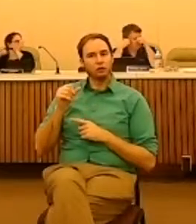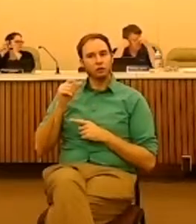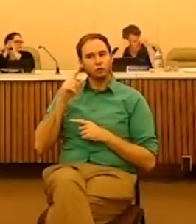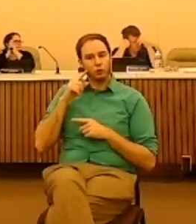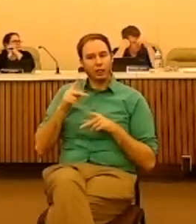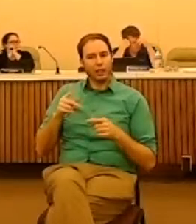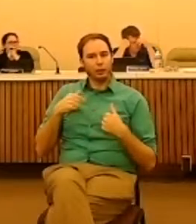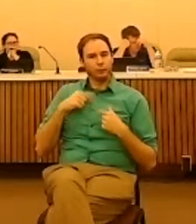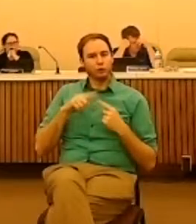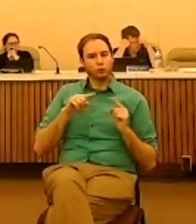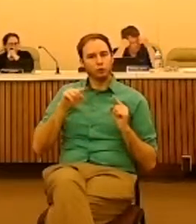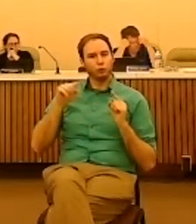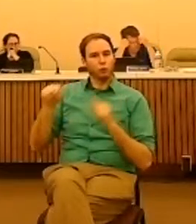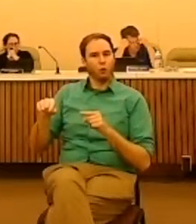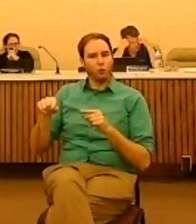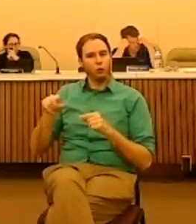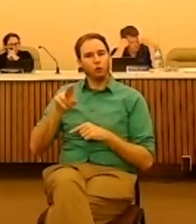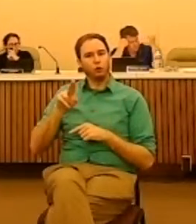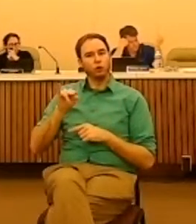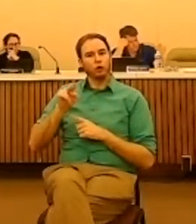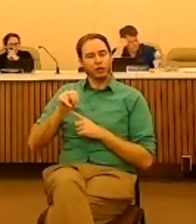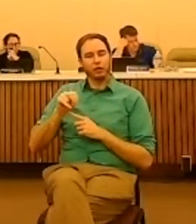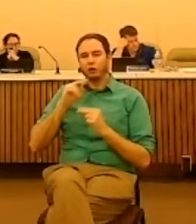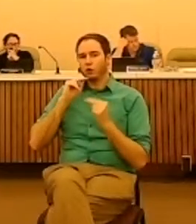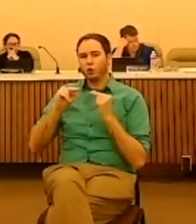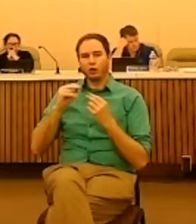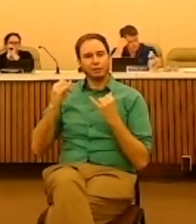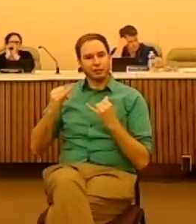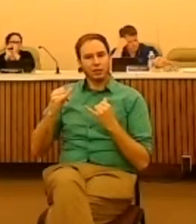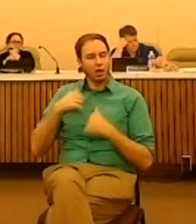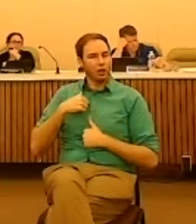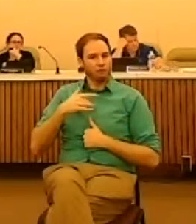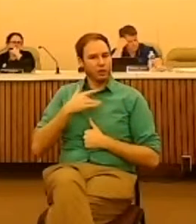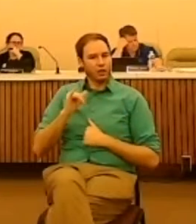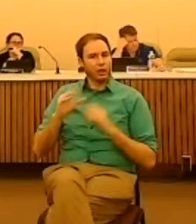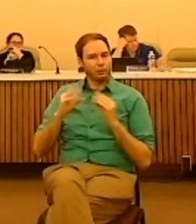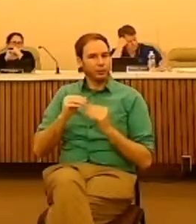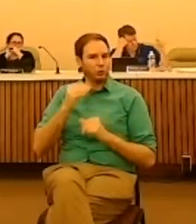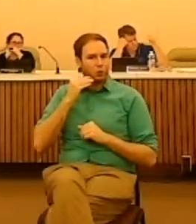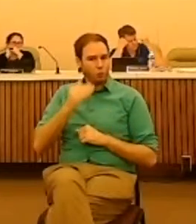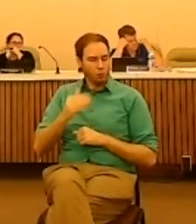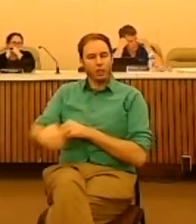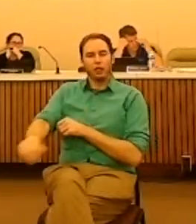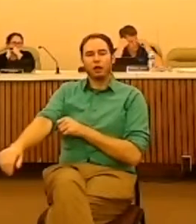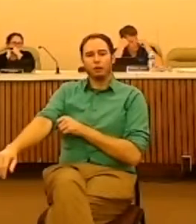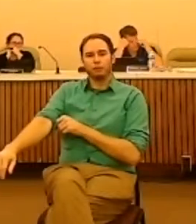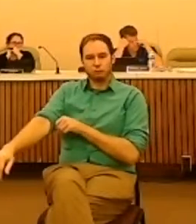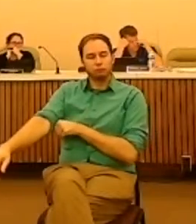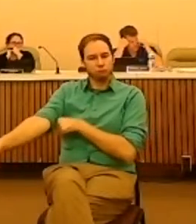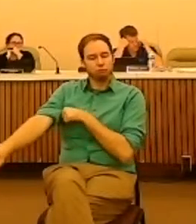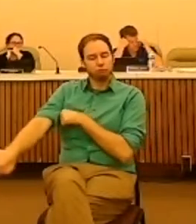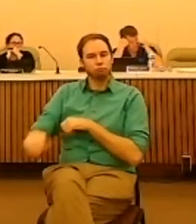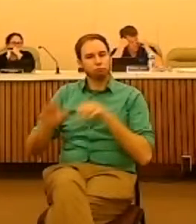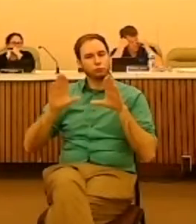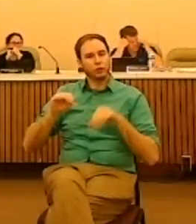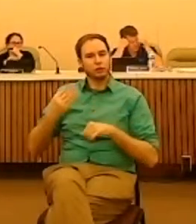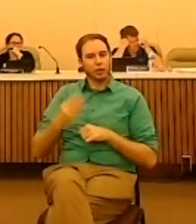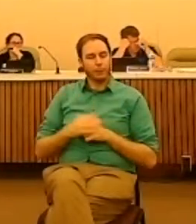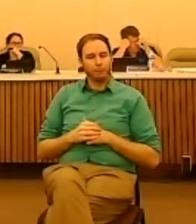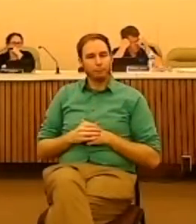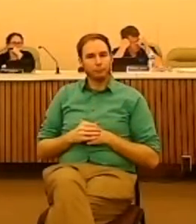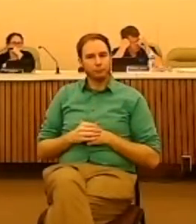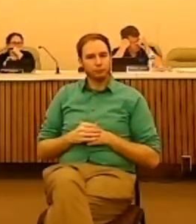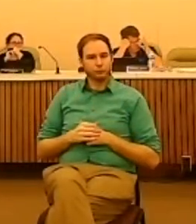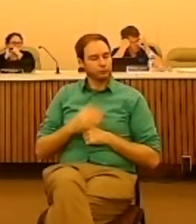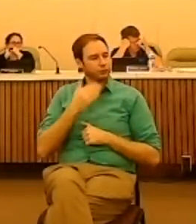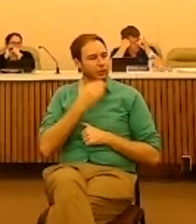to attend the union negotiations today. I thought the meeting went very well. Did a great job. Thank